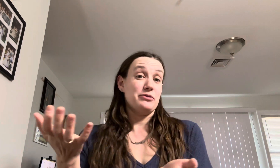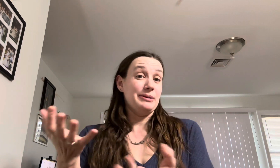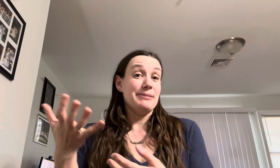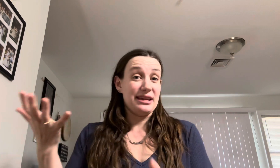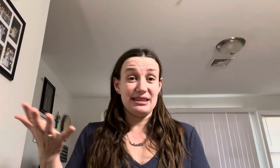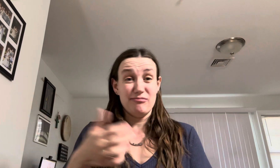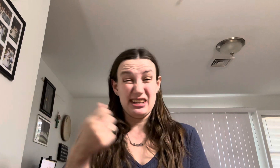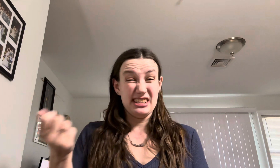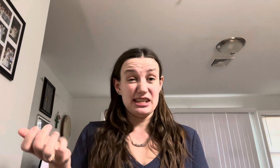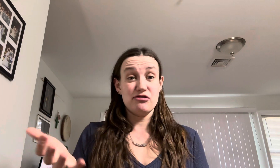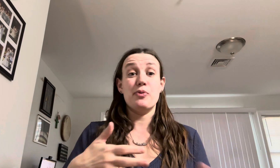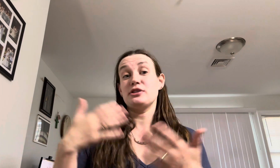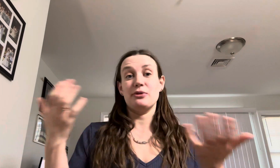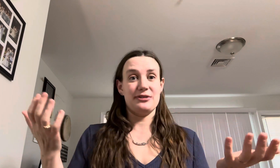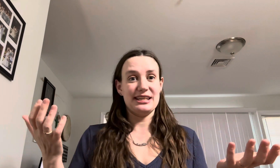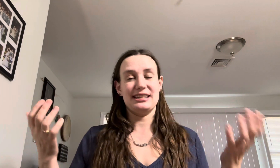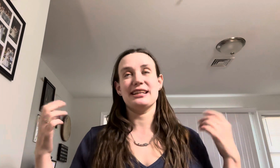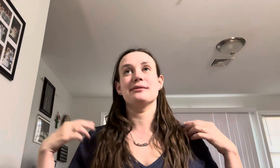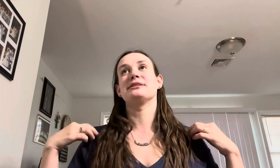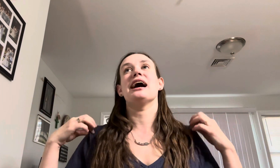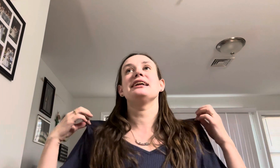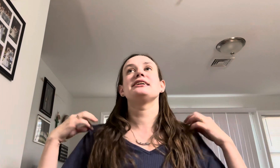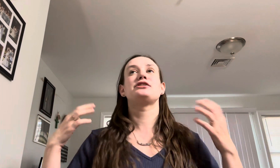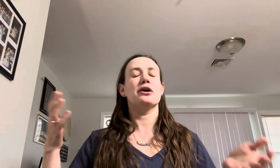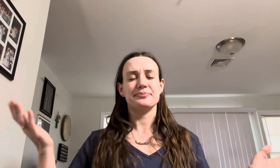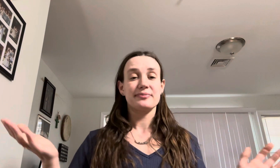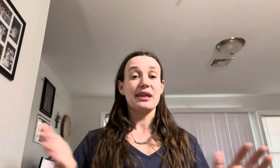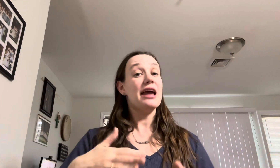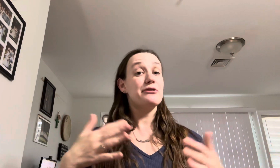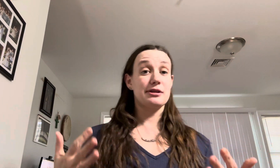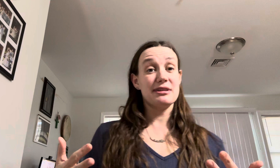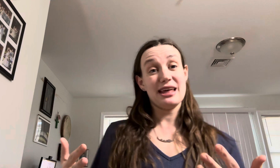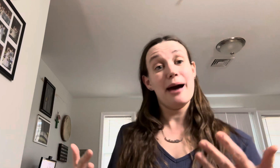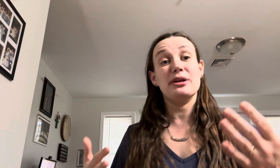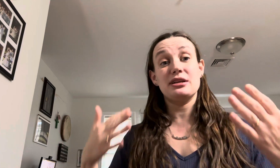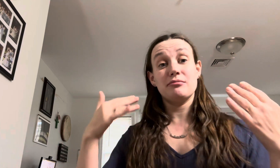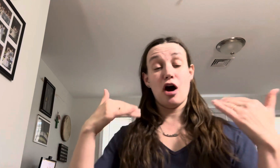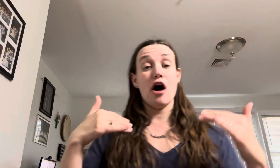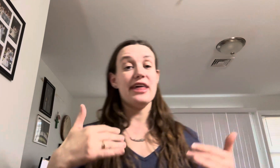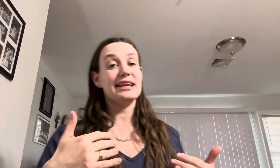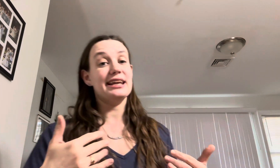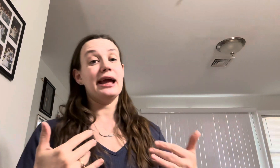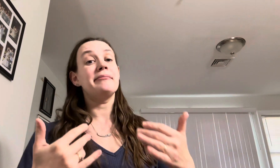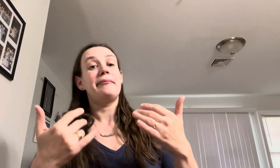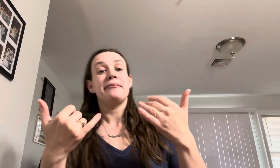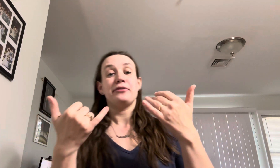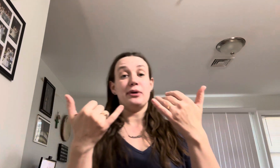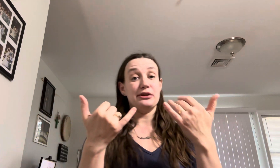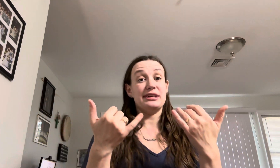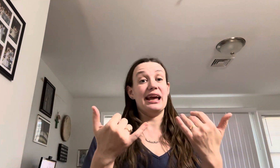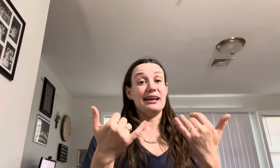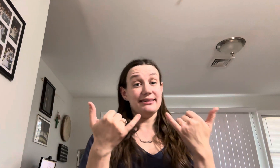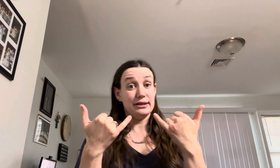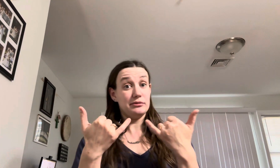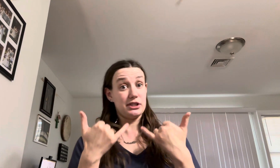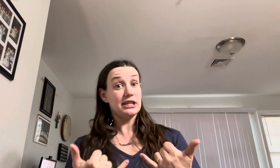we write these injury reports and we forget to get them signed. So if it was something that happened on that day, the way you say,